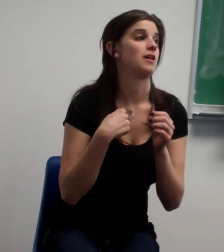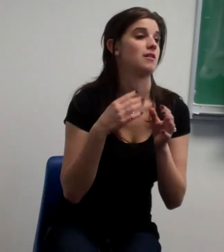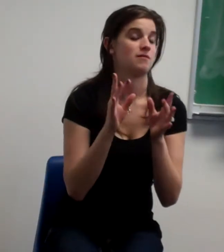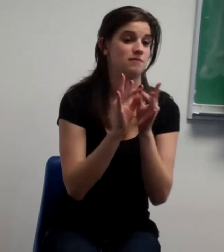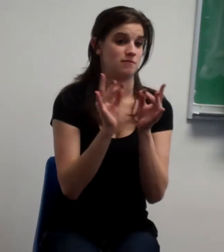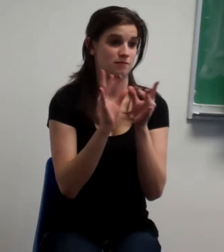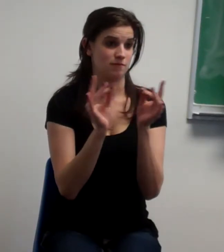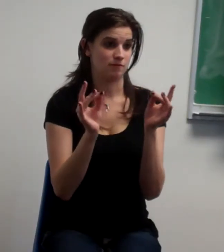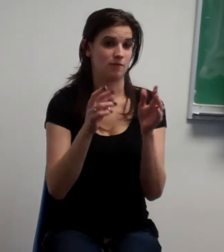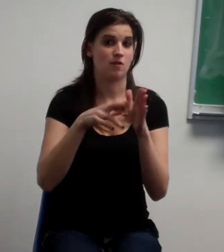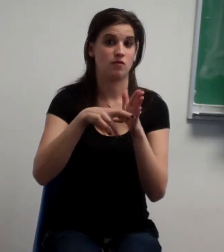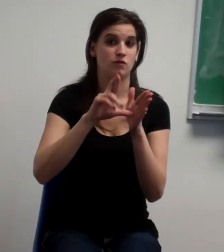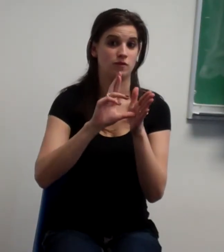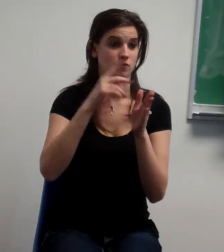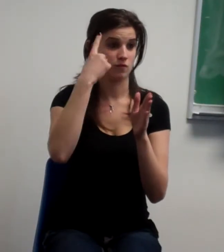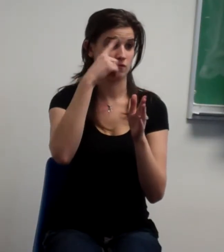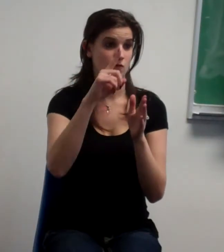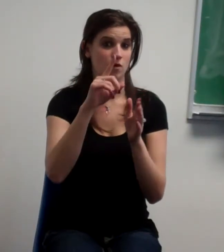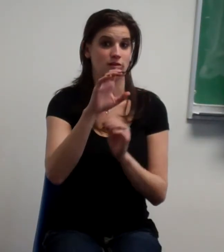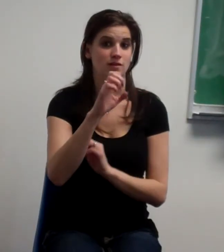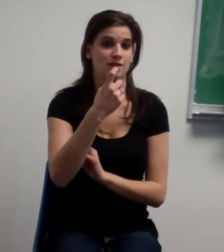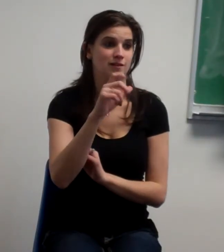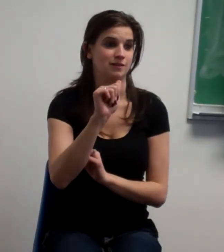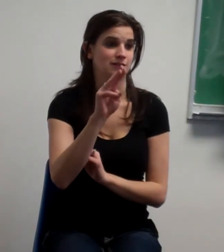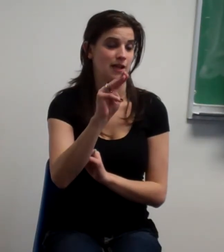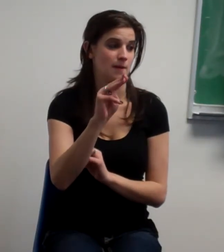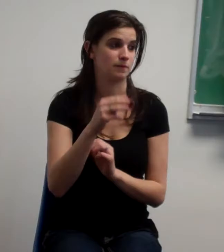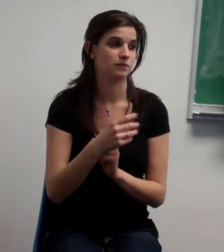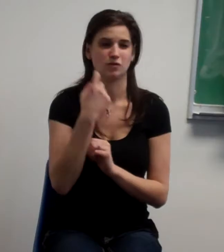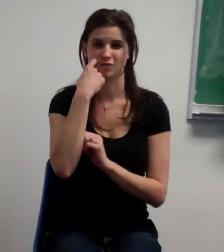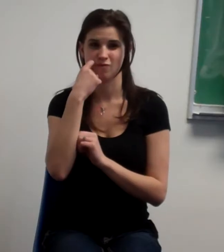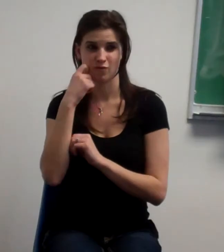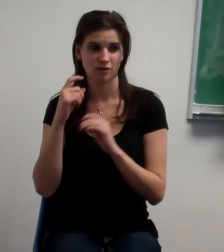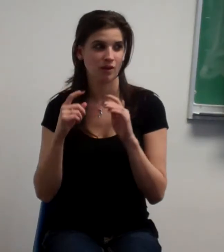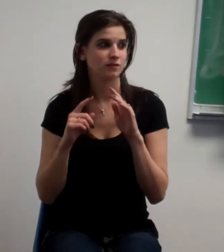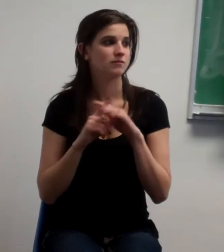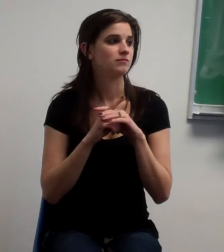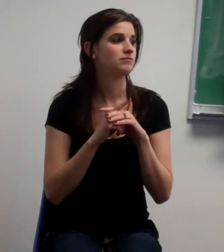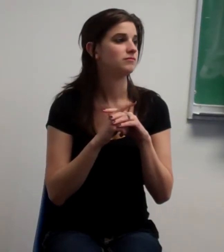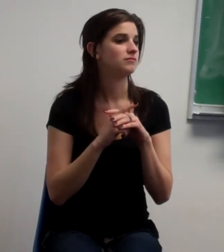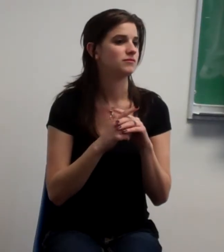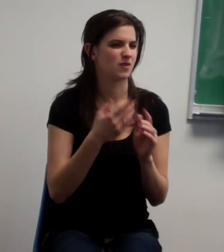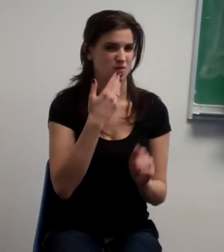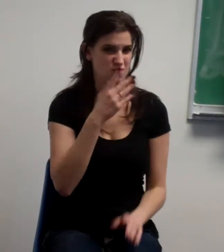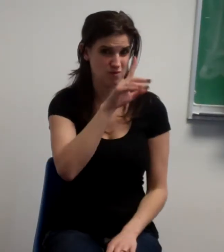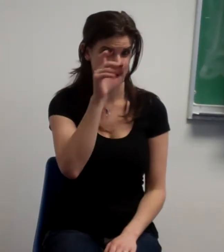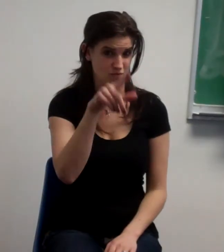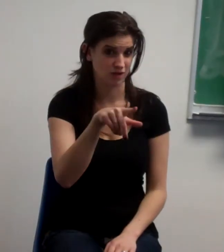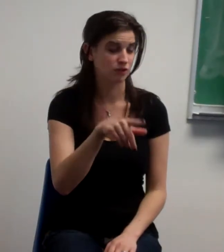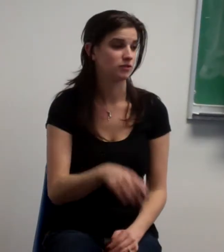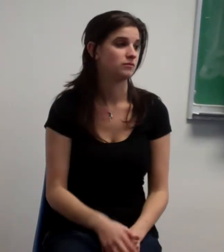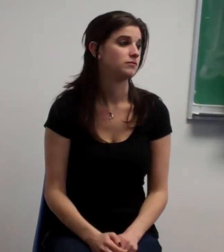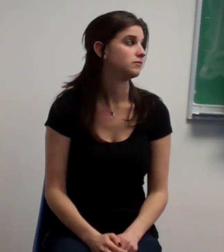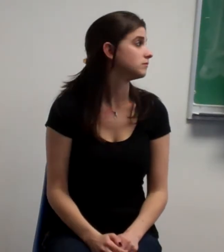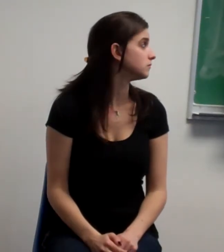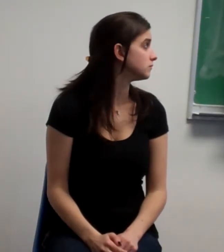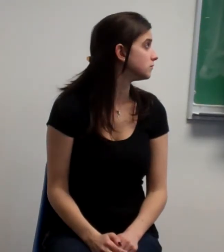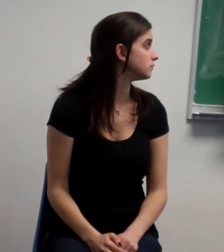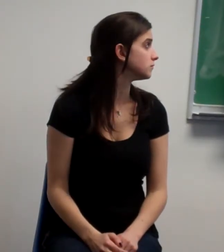the review for the exam. Okay. This was brought up, and I think it is a good question. Okay. So I just want to draw your